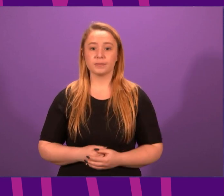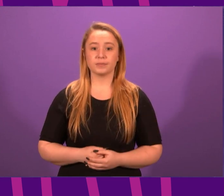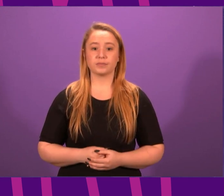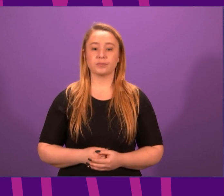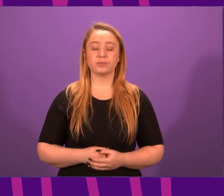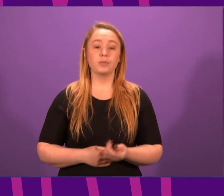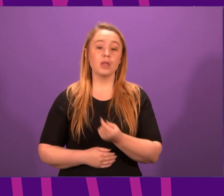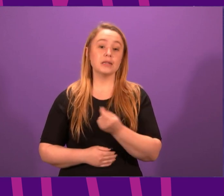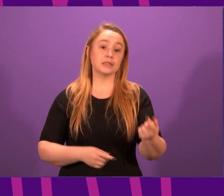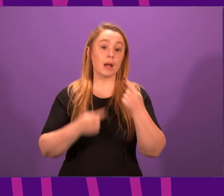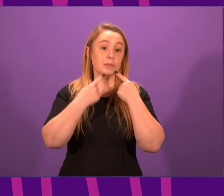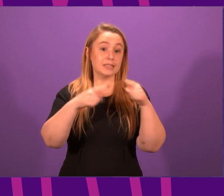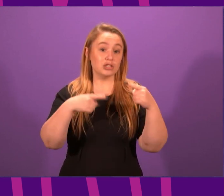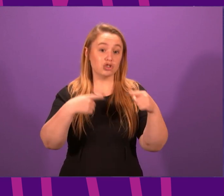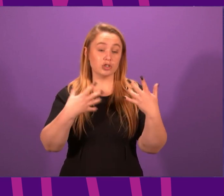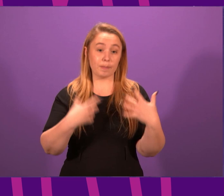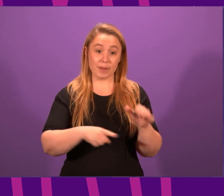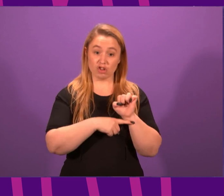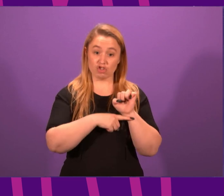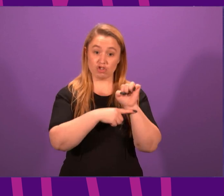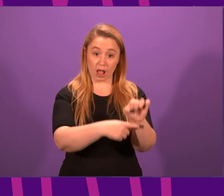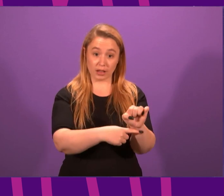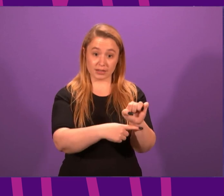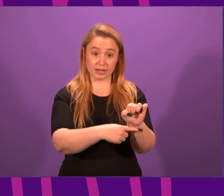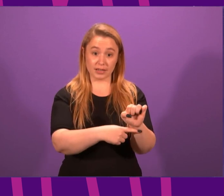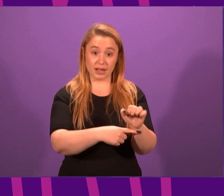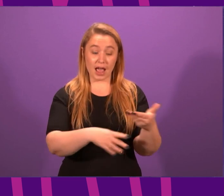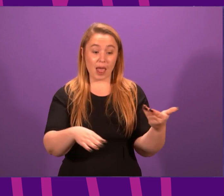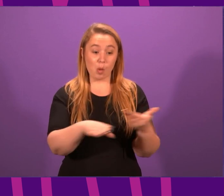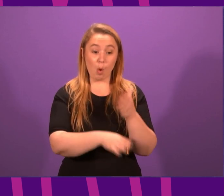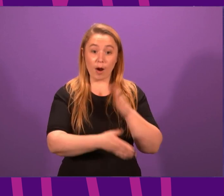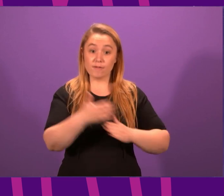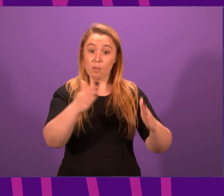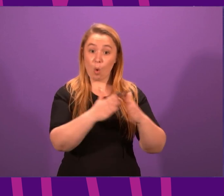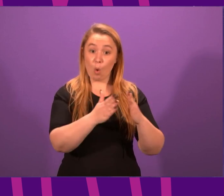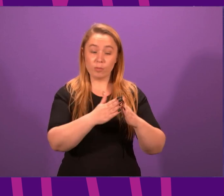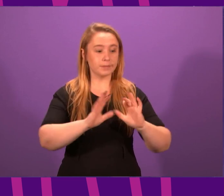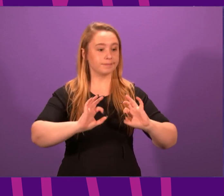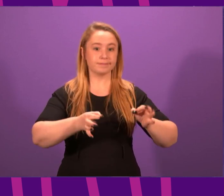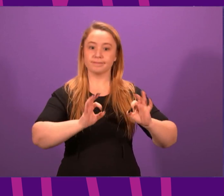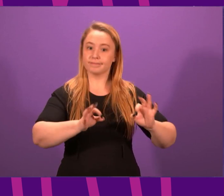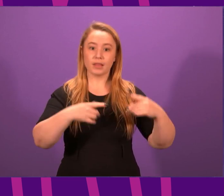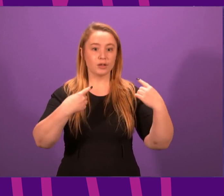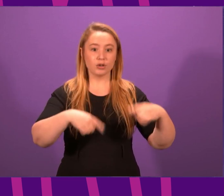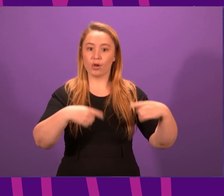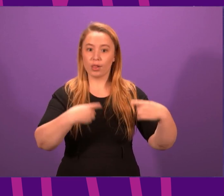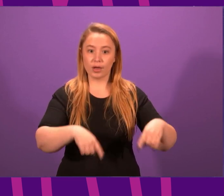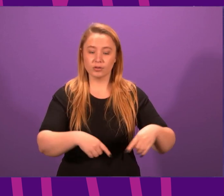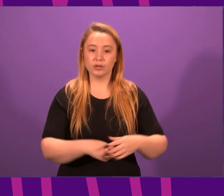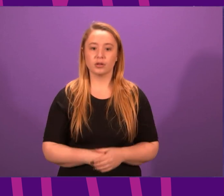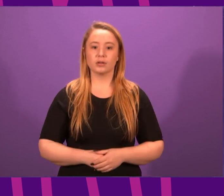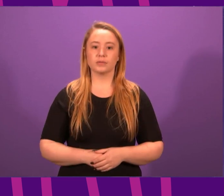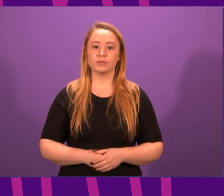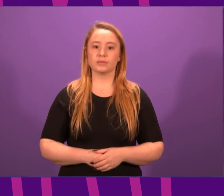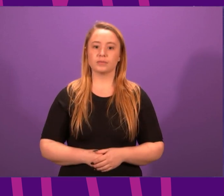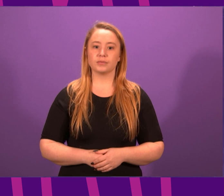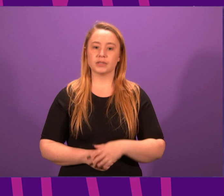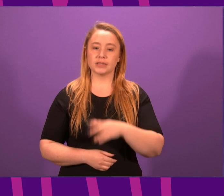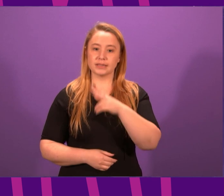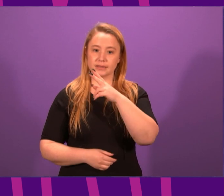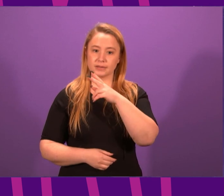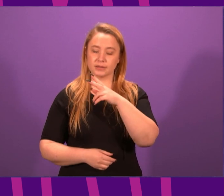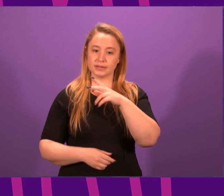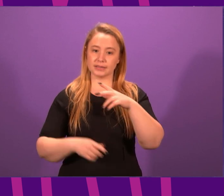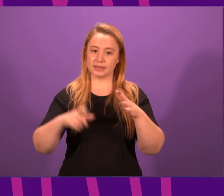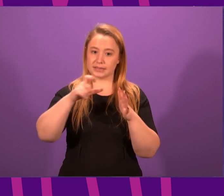of teachers who had been shielding being given no work from home options. In Denmark, doctors' orders on